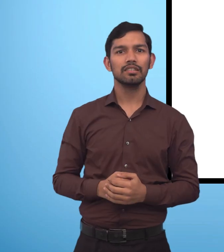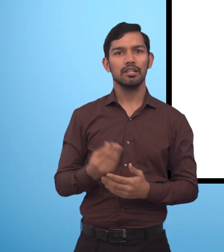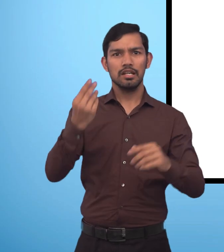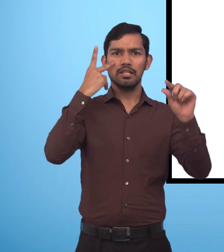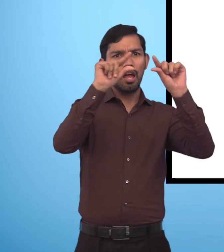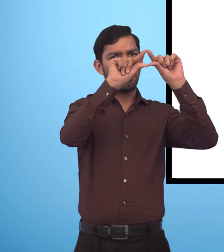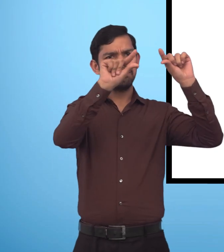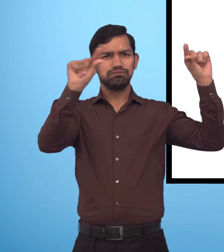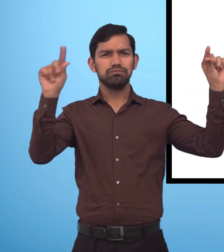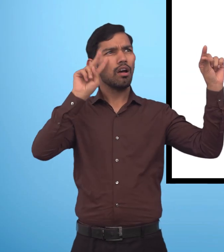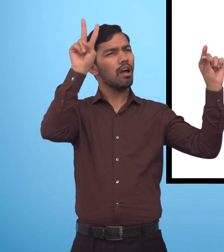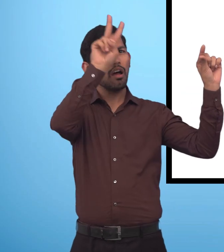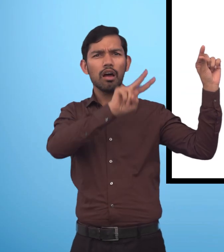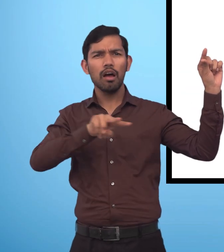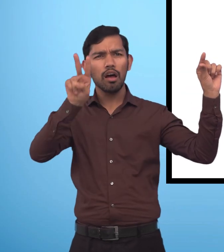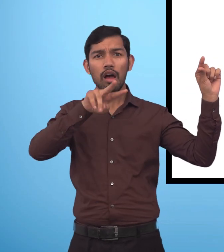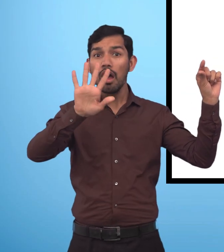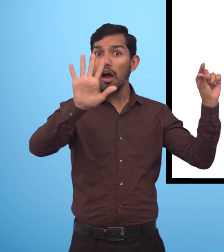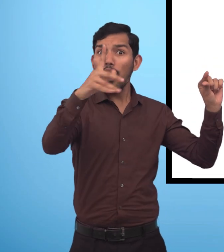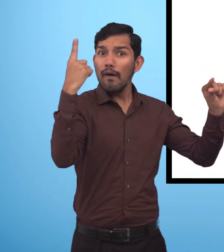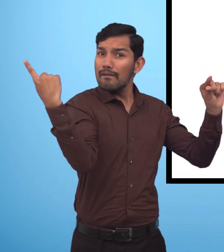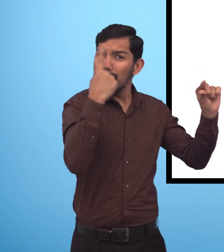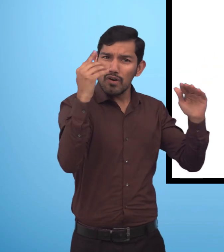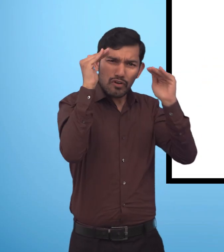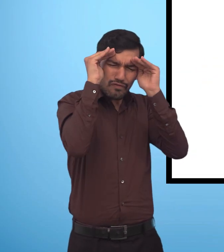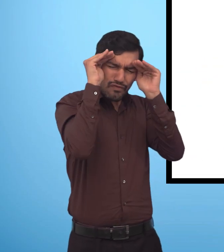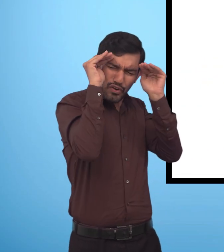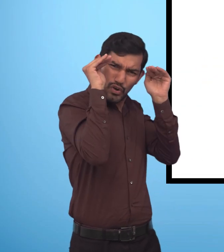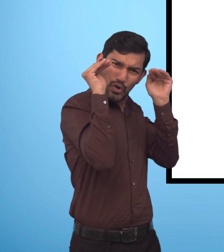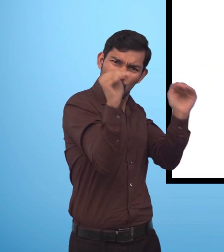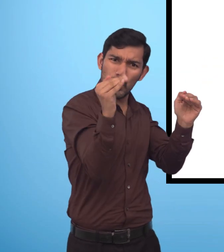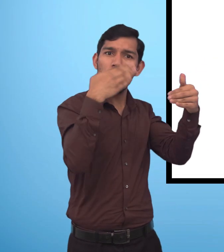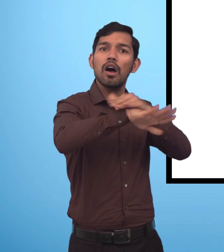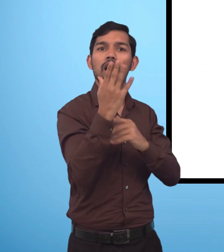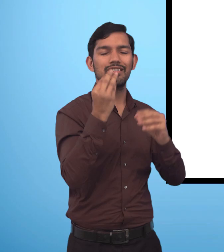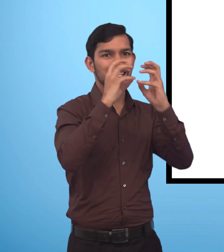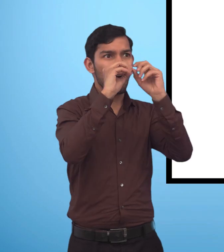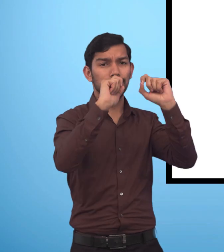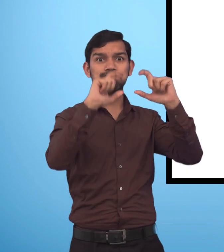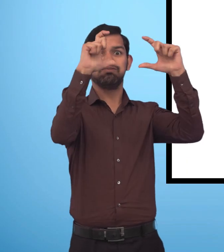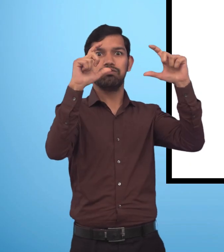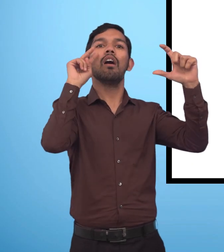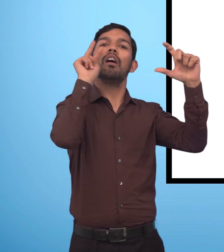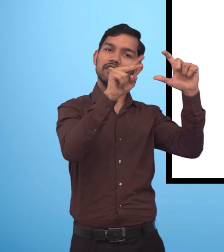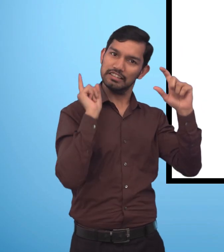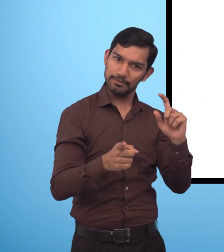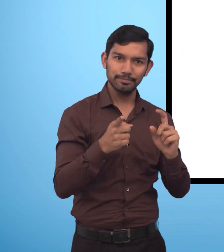3. Read the sentences from the text and focus on the highlighted words.